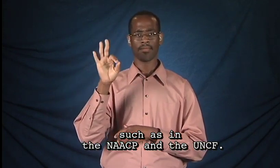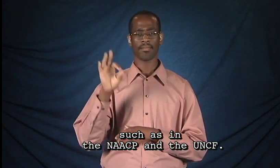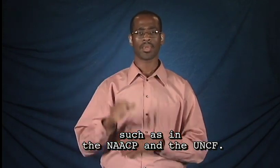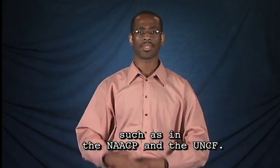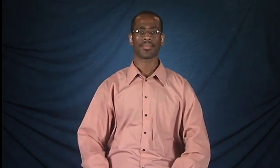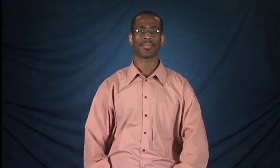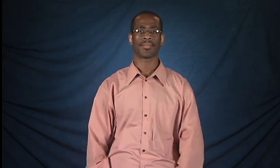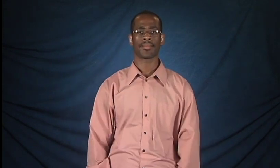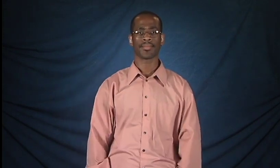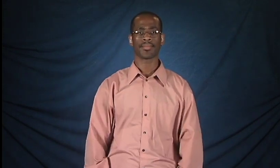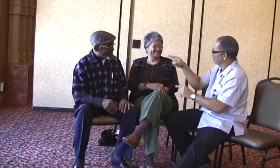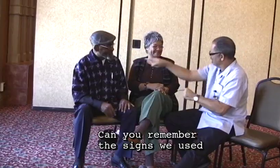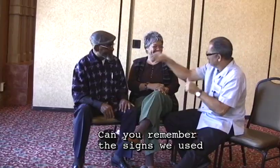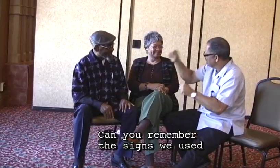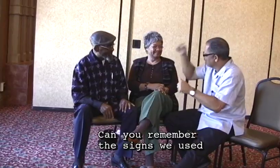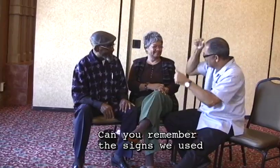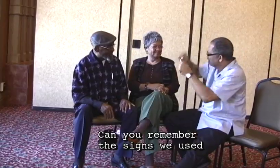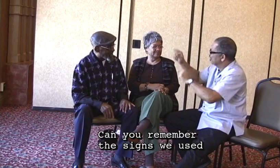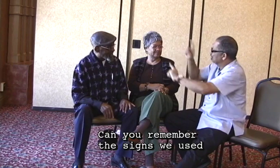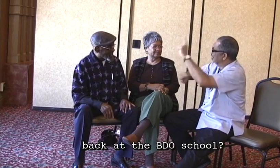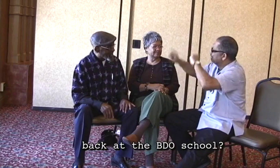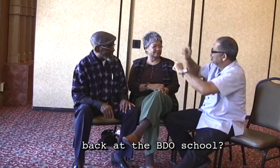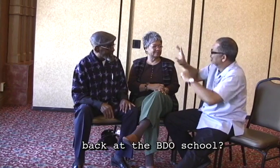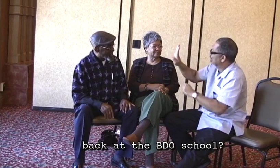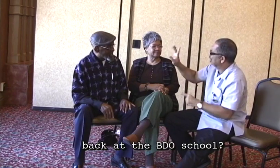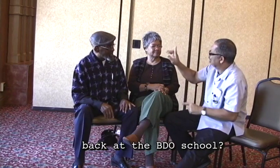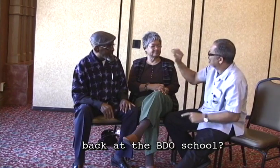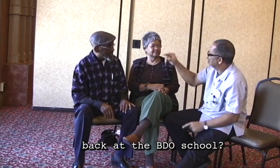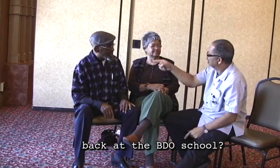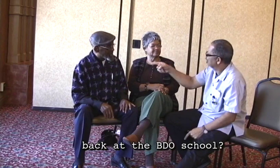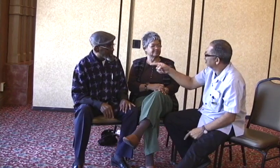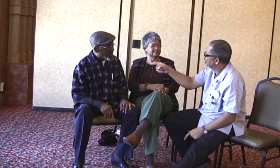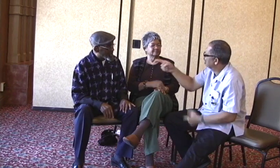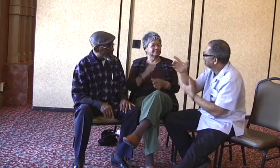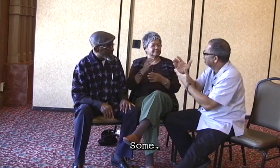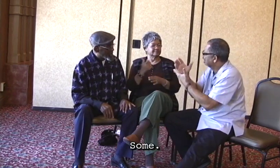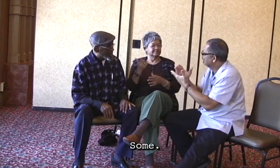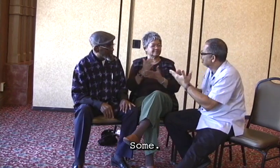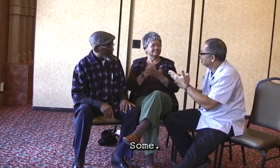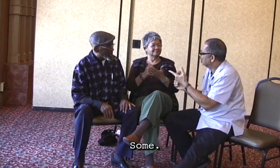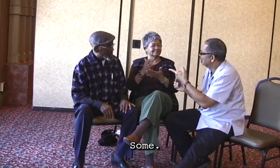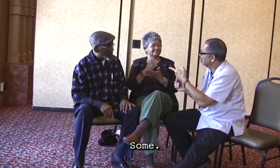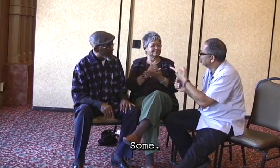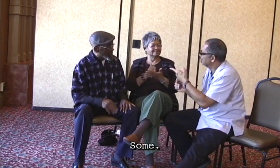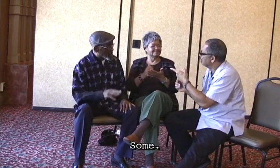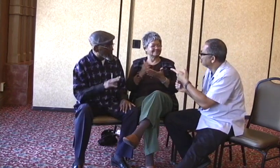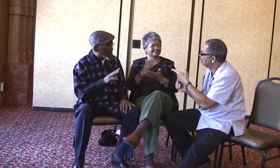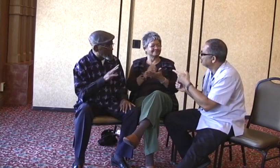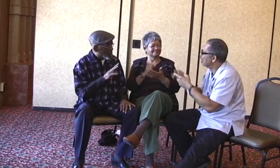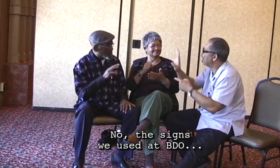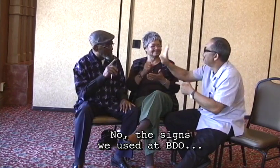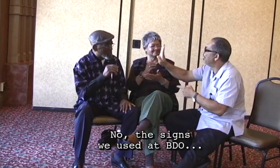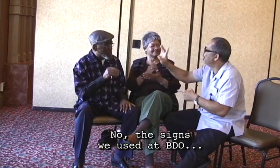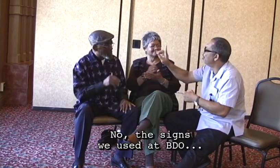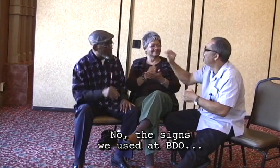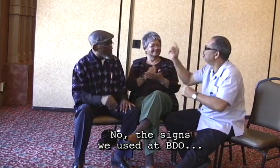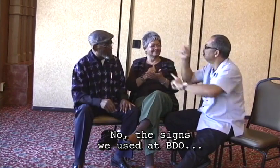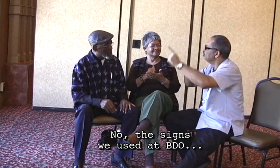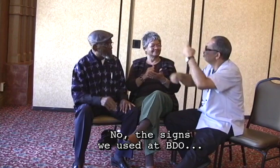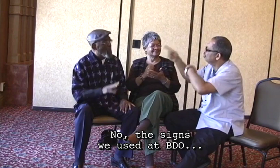UNCF. Can you remember the signs we used back at the BDO school? Yeah, some. No, the signs BDO? we used at